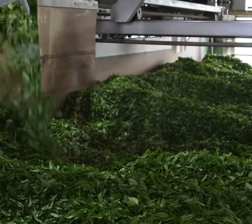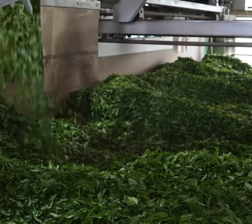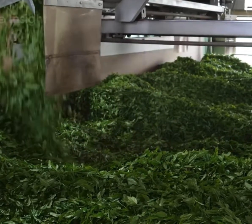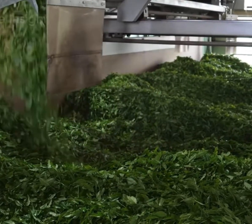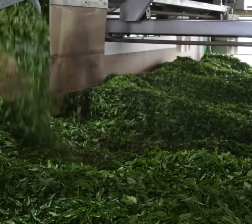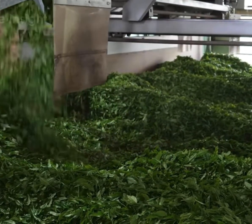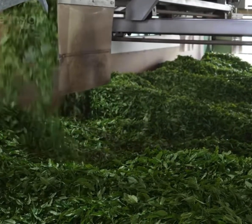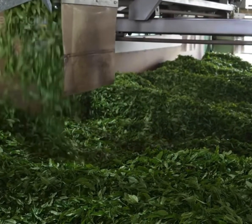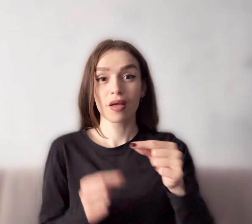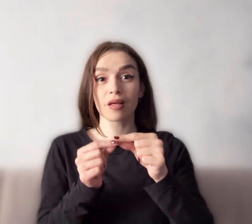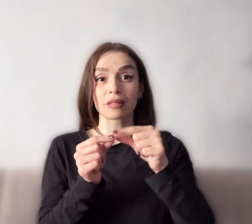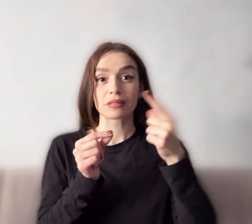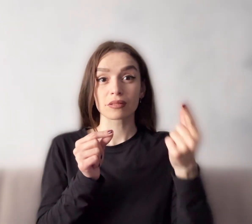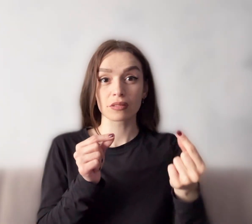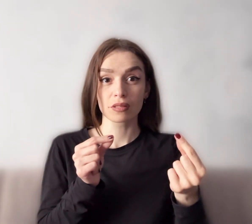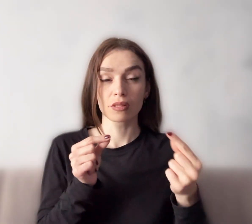preventing the leaves from